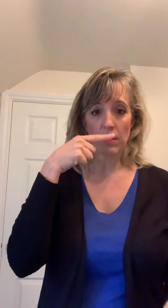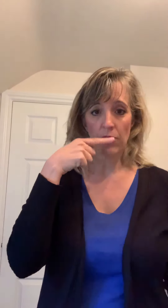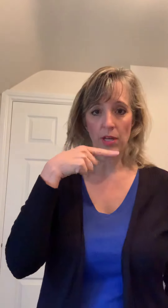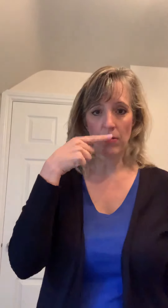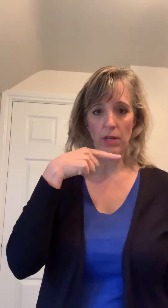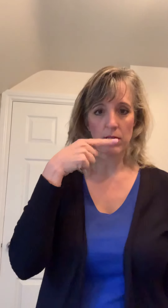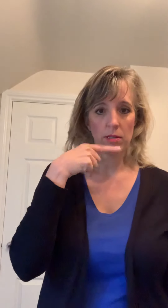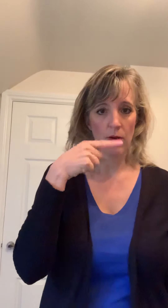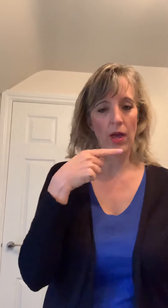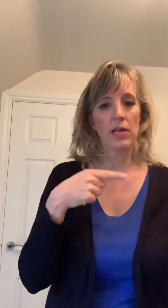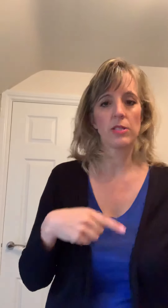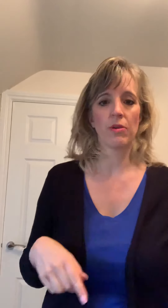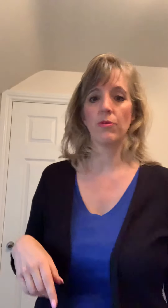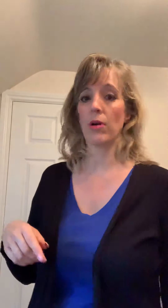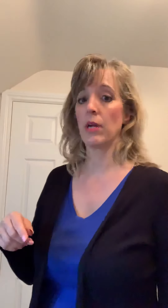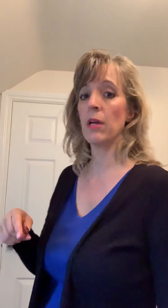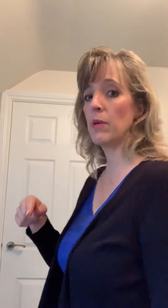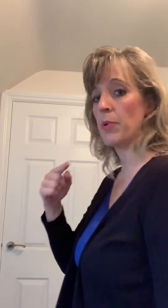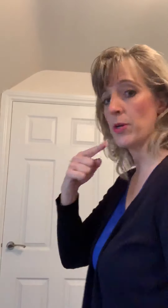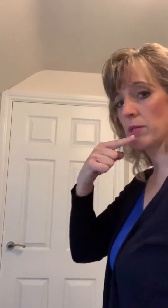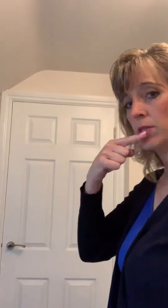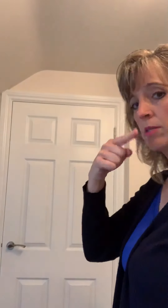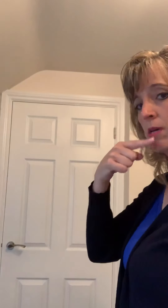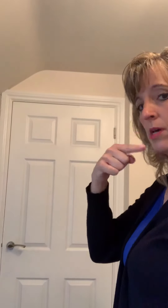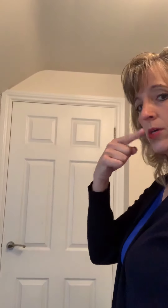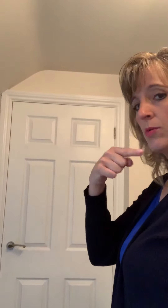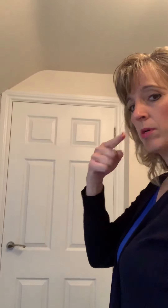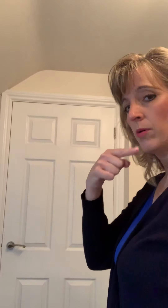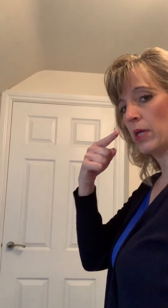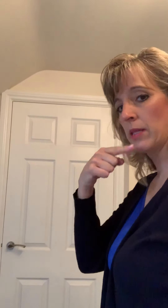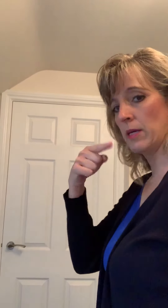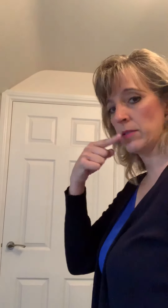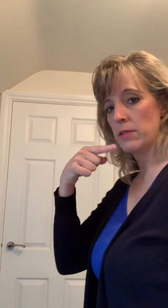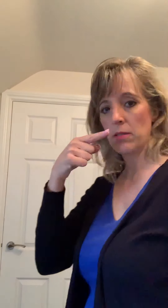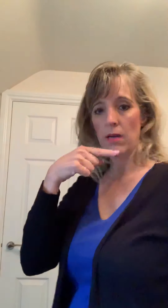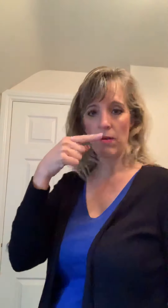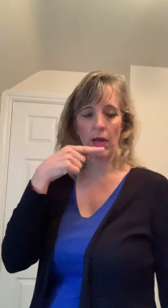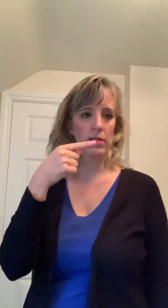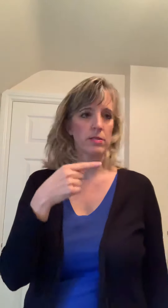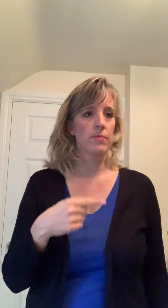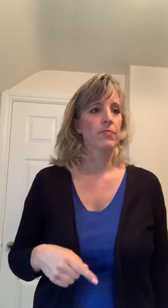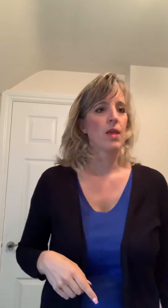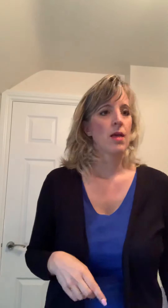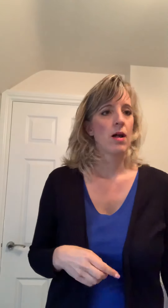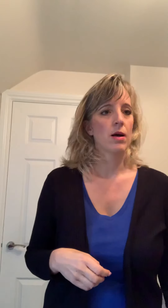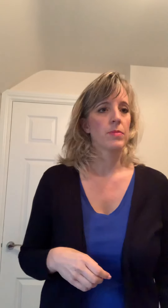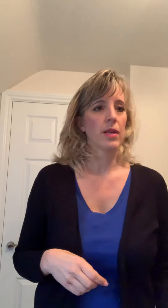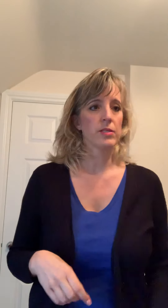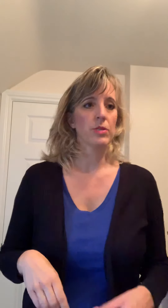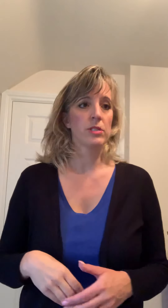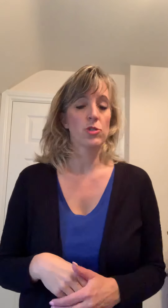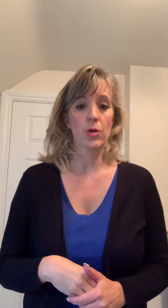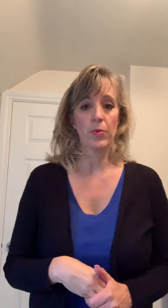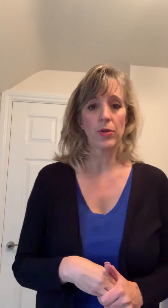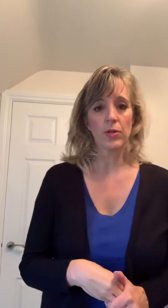for hearing, okay? So if you are a hearing person, you would go like this, all right? The next one is interpreter, because